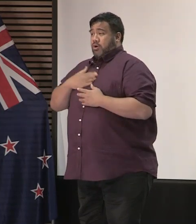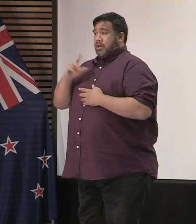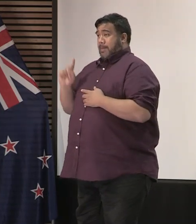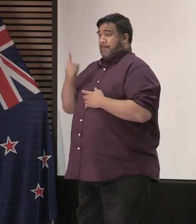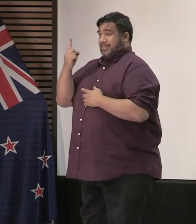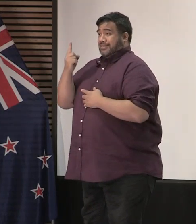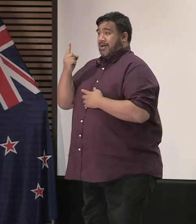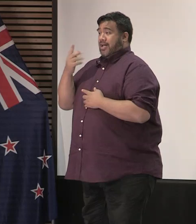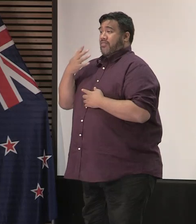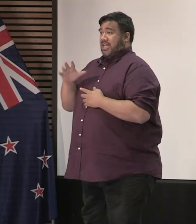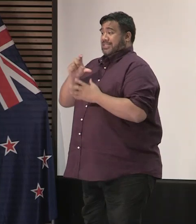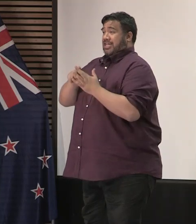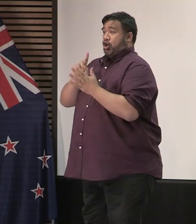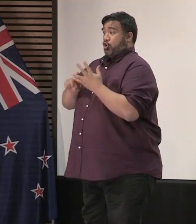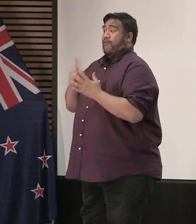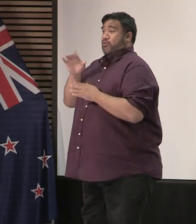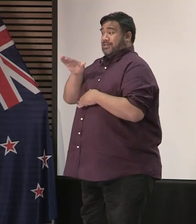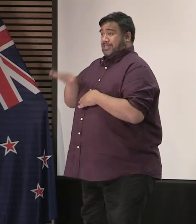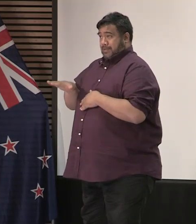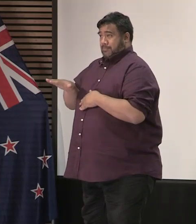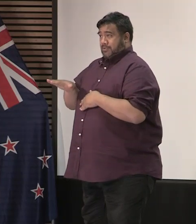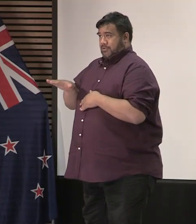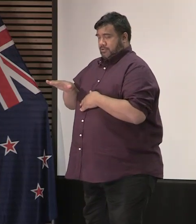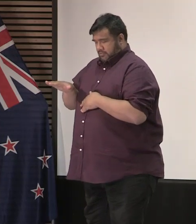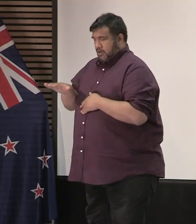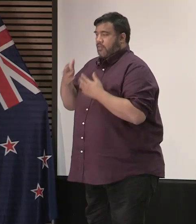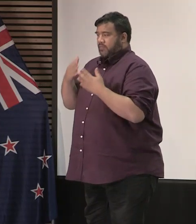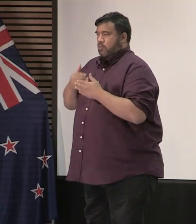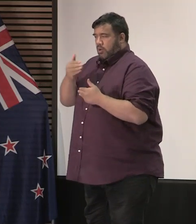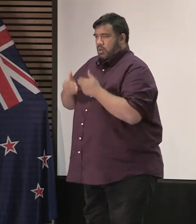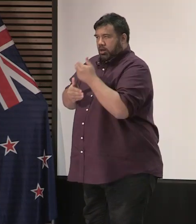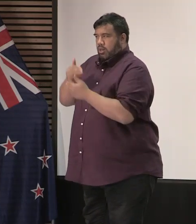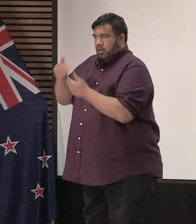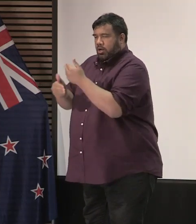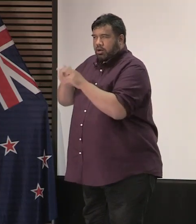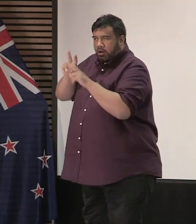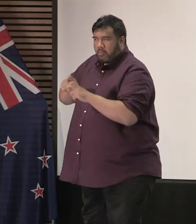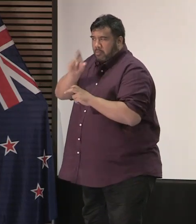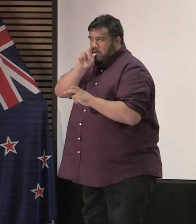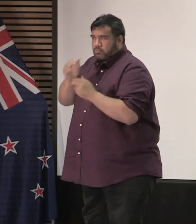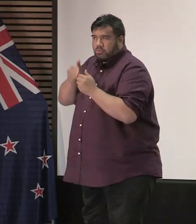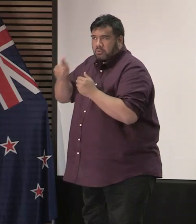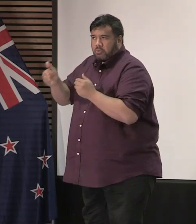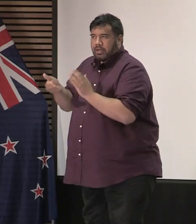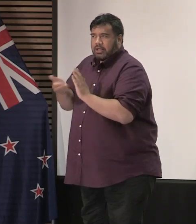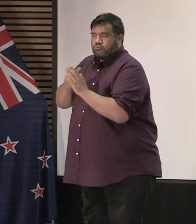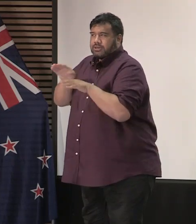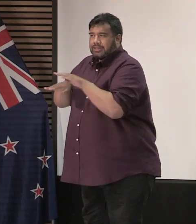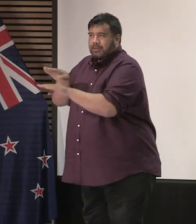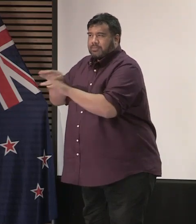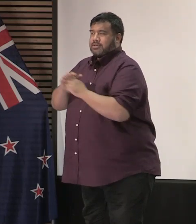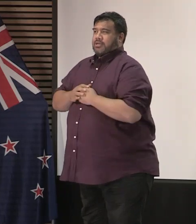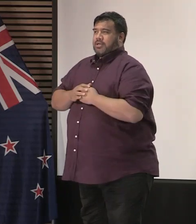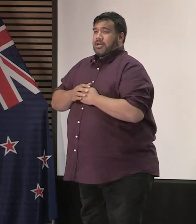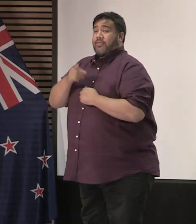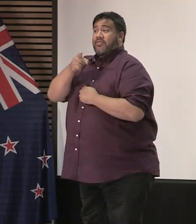that will be enacted for the legislation. Of course, because you're right to point out the Remuneration Authority and the legislation that